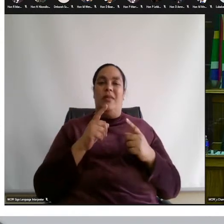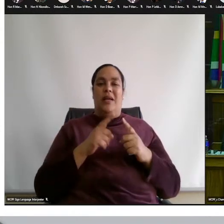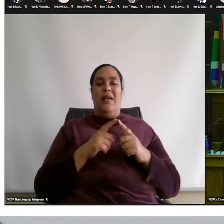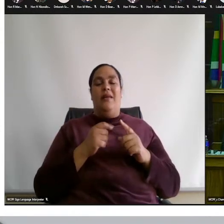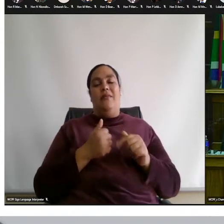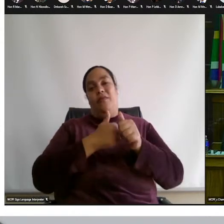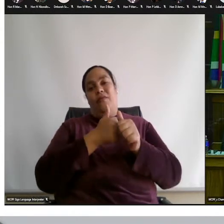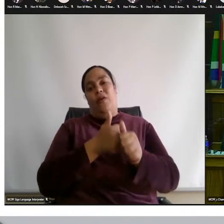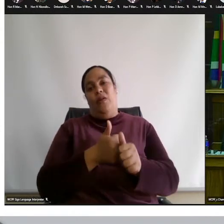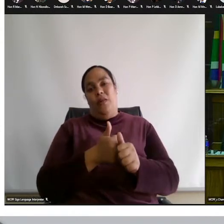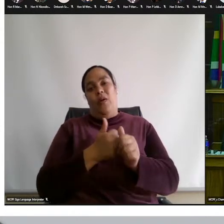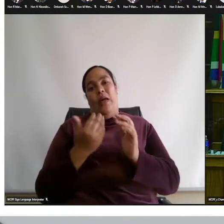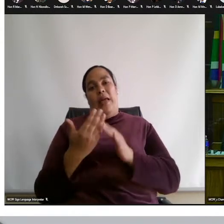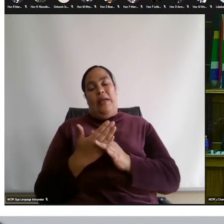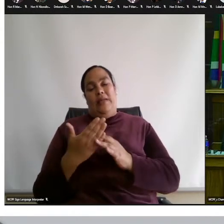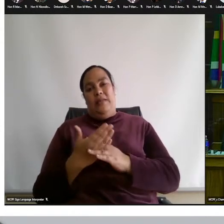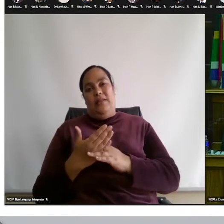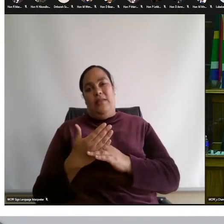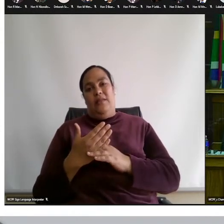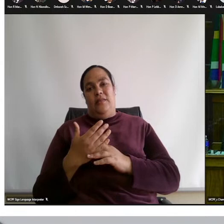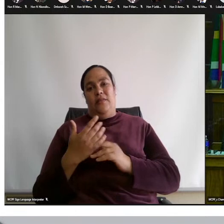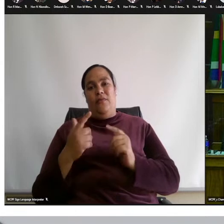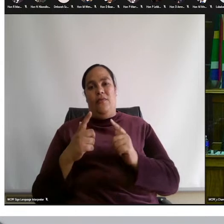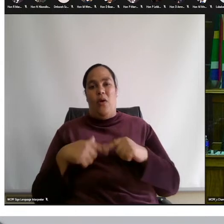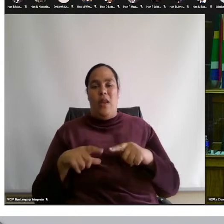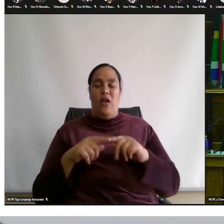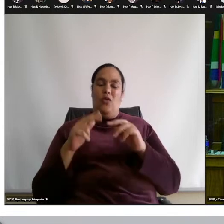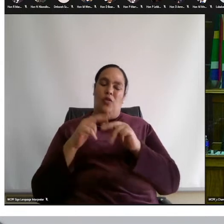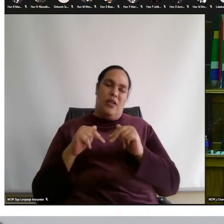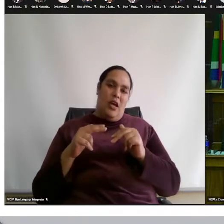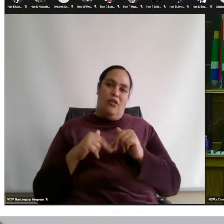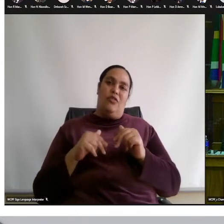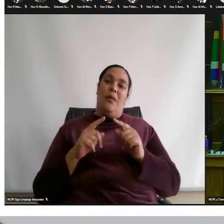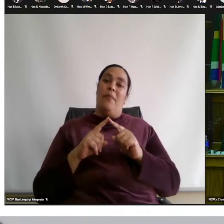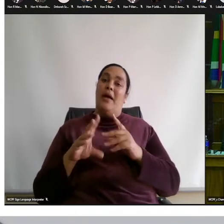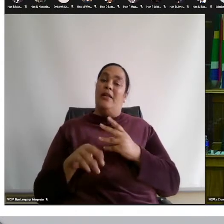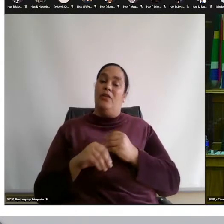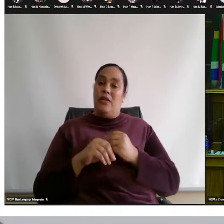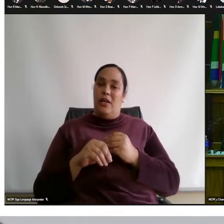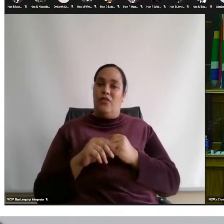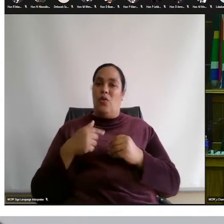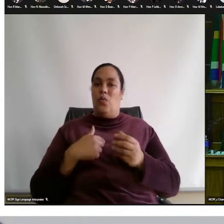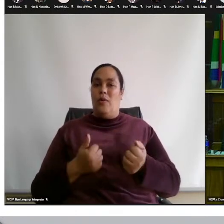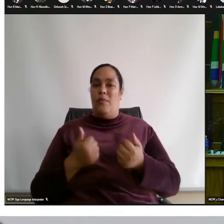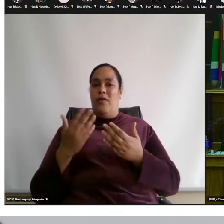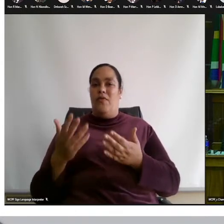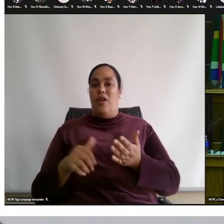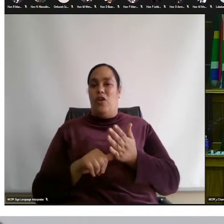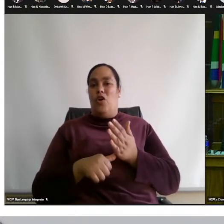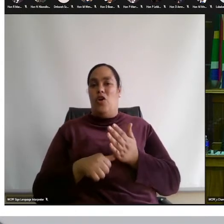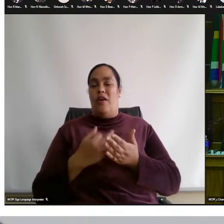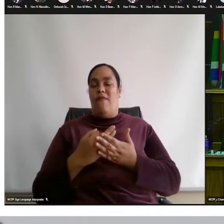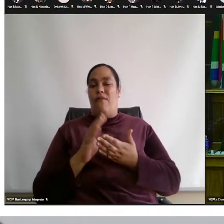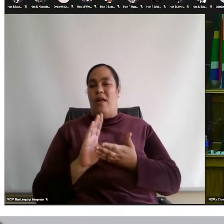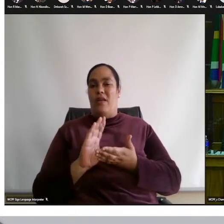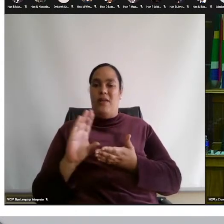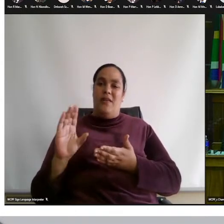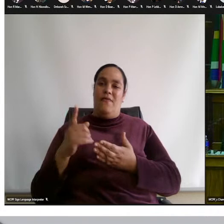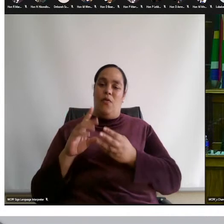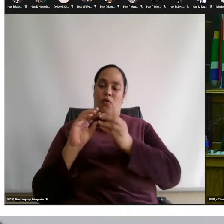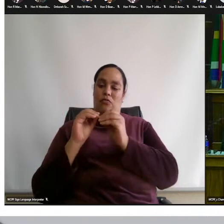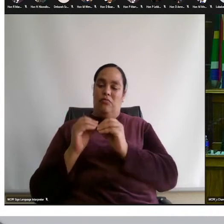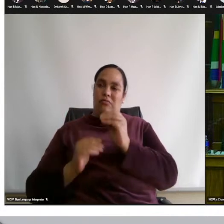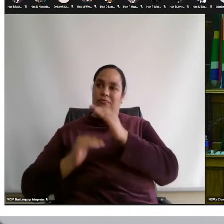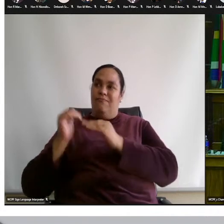example, access to land in townships. In addition, we provide a grant funding towards the renovation and